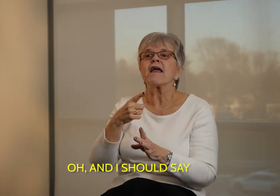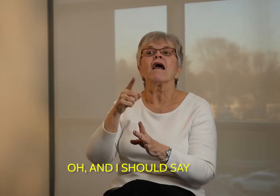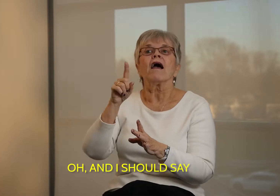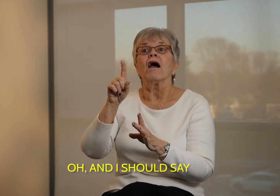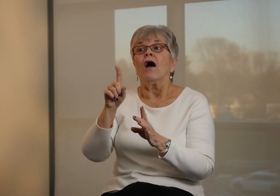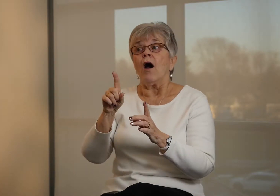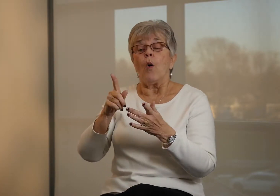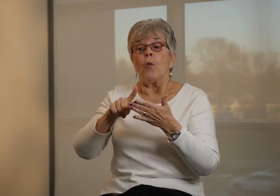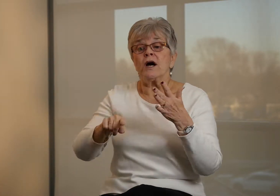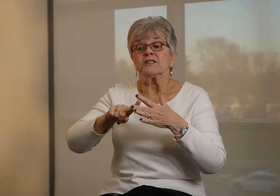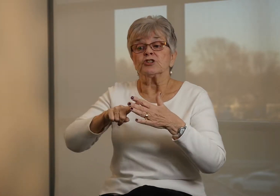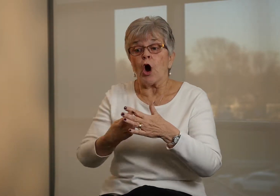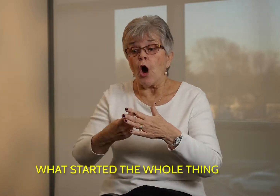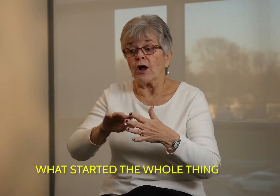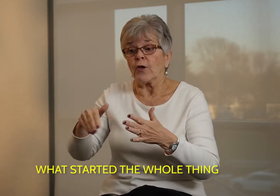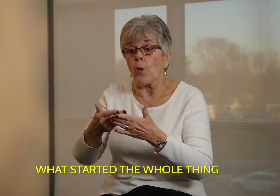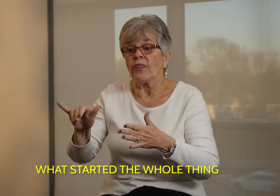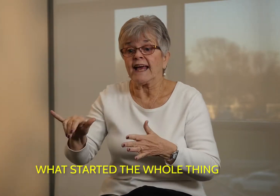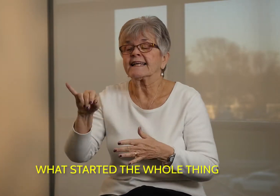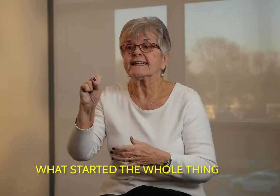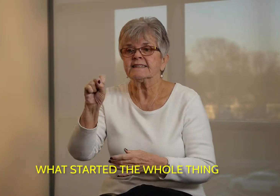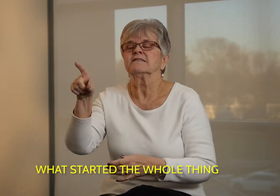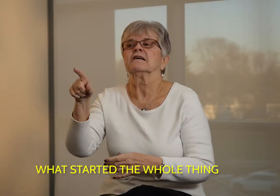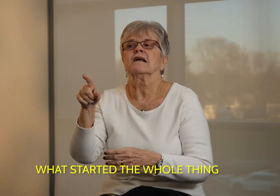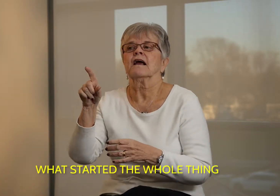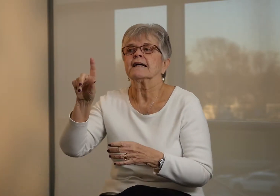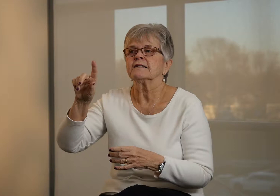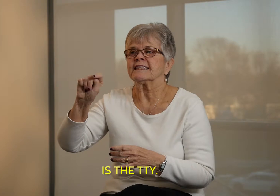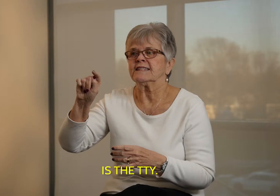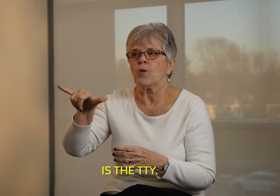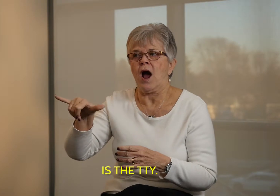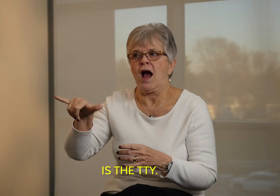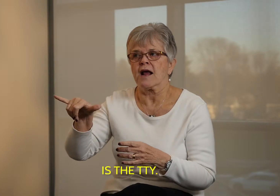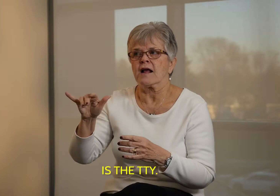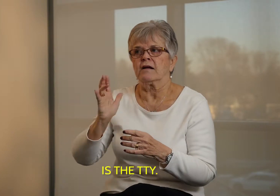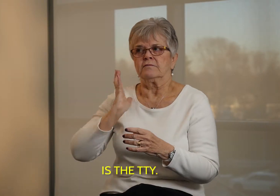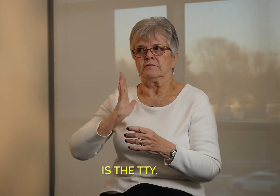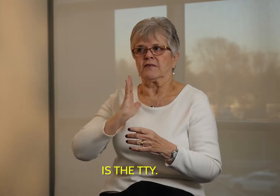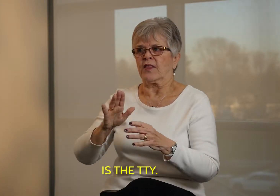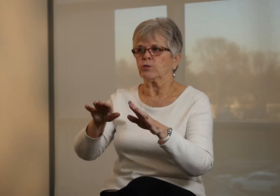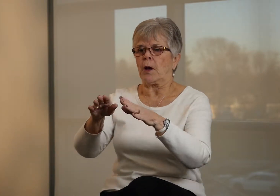say, what started the whole thing is the TTY. It